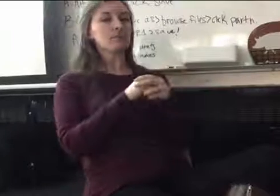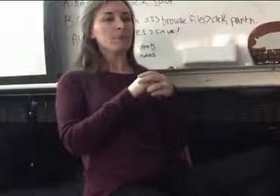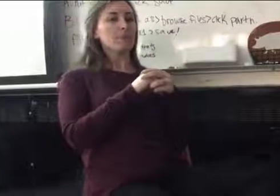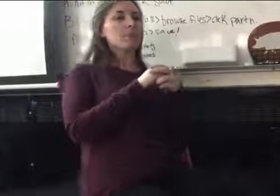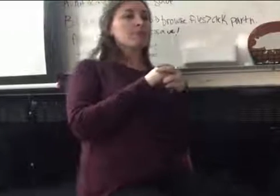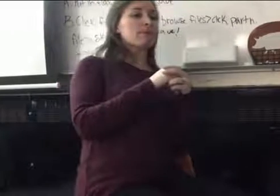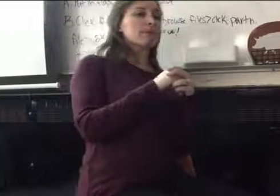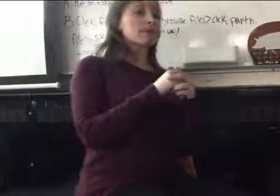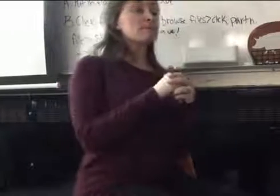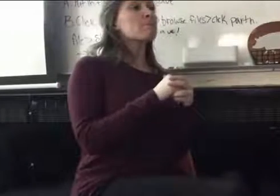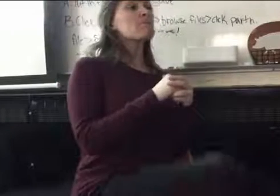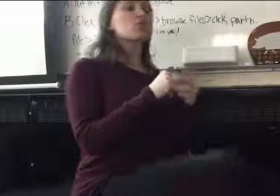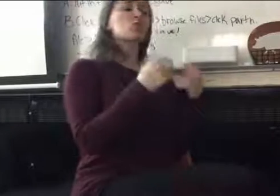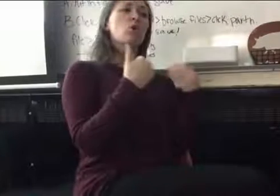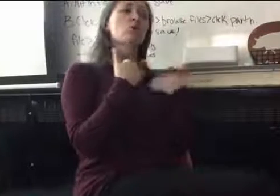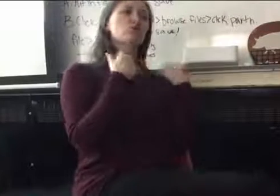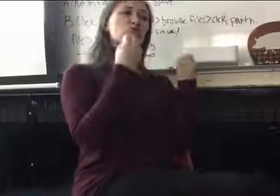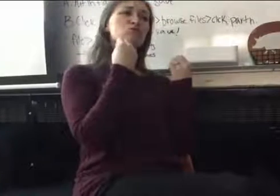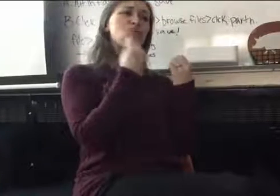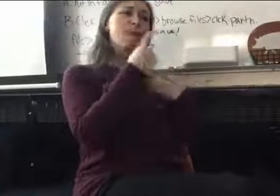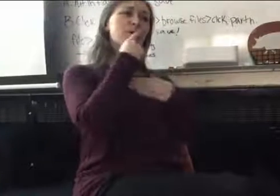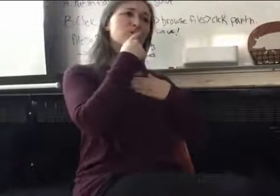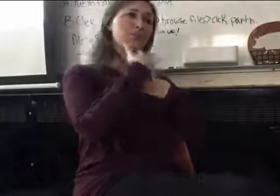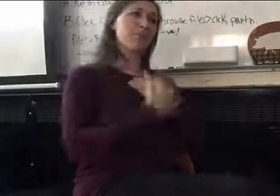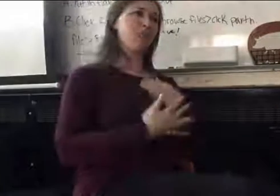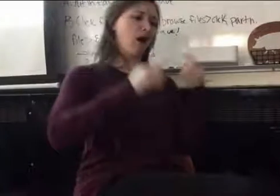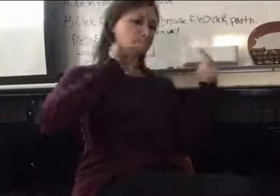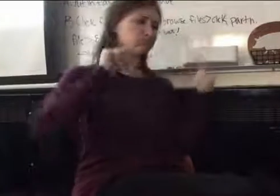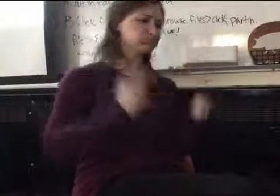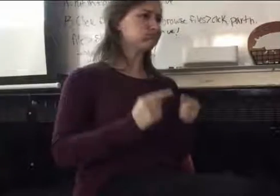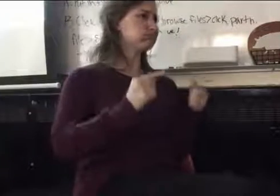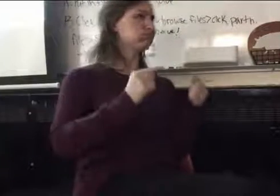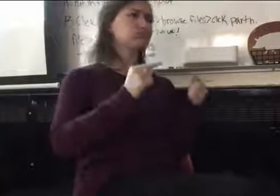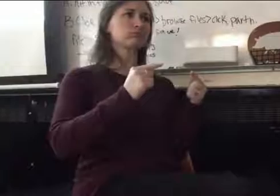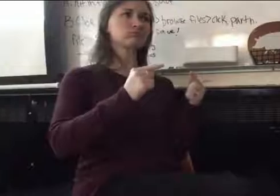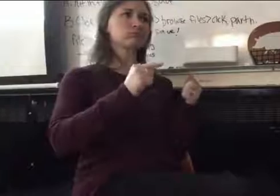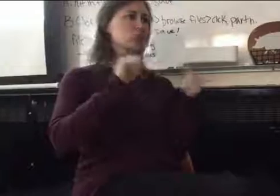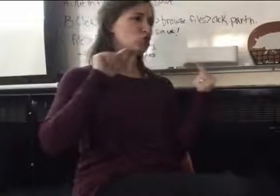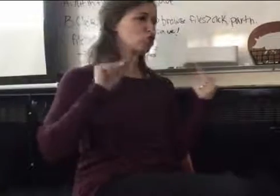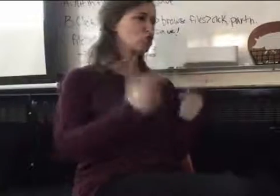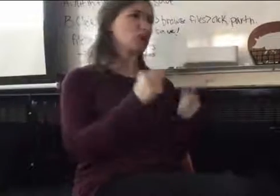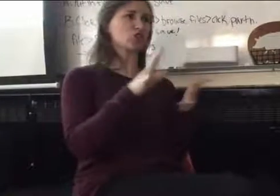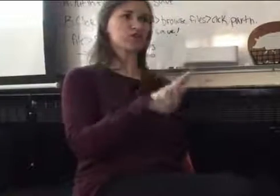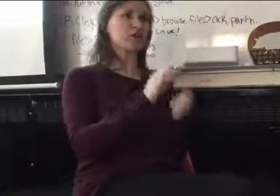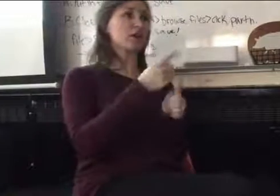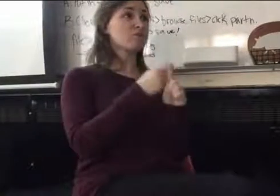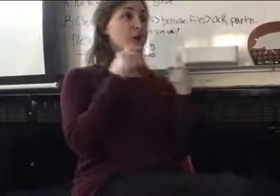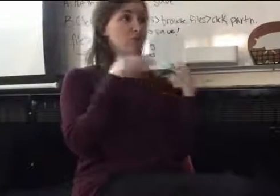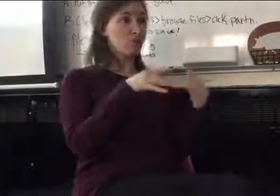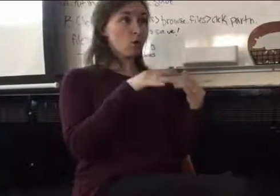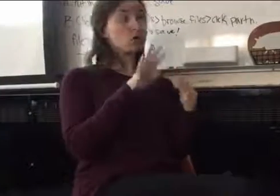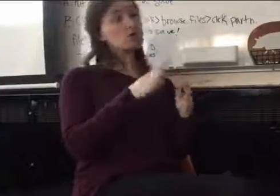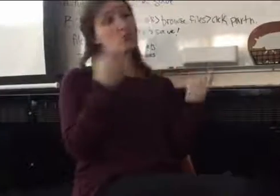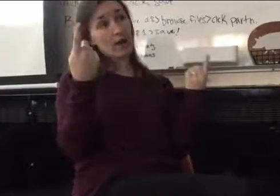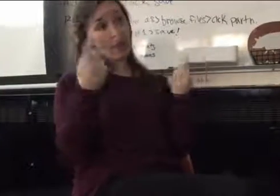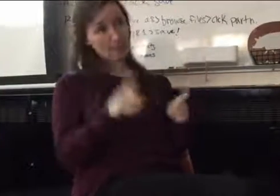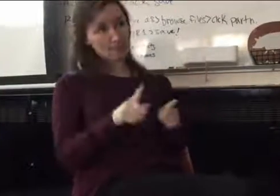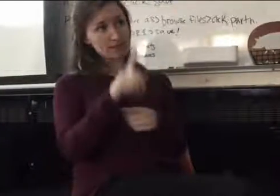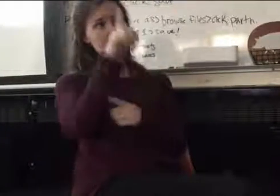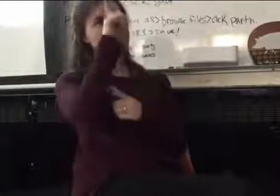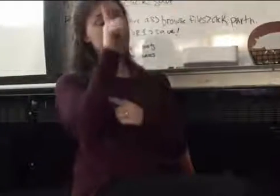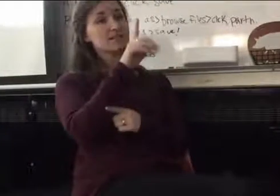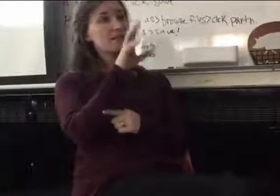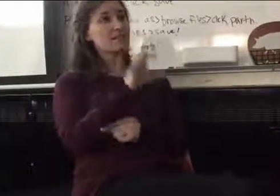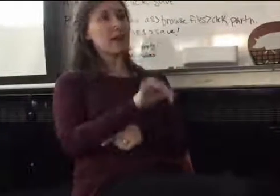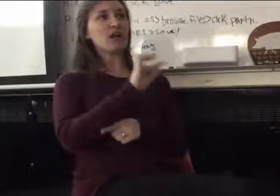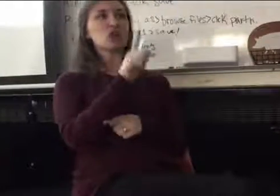much blood and destruction from this war. And what's going to happen is that because of this,